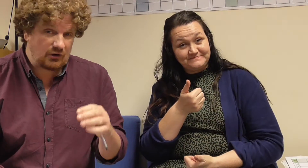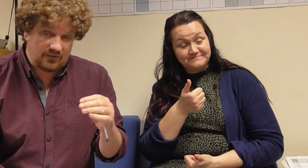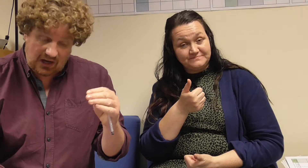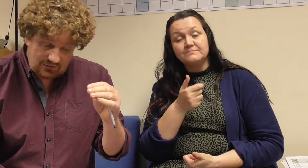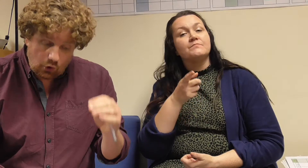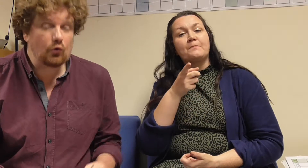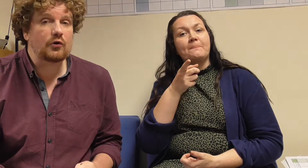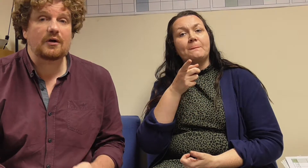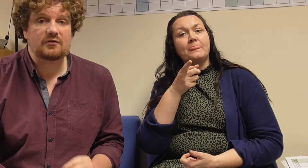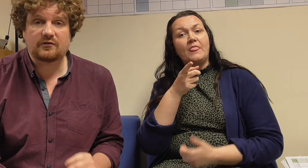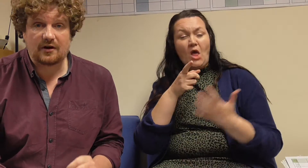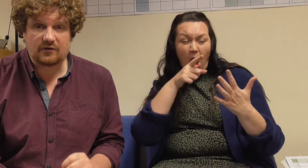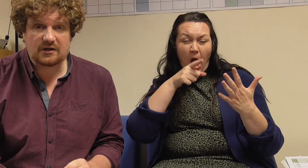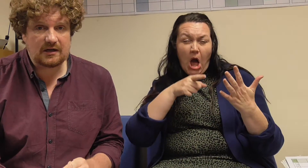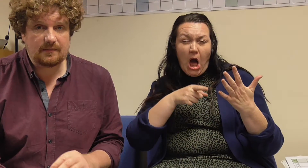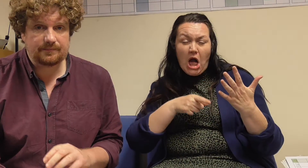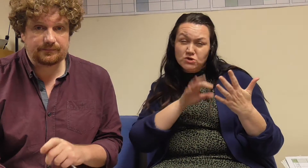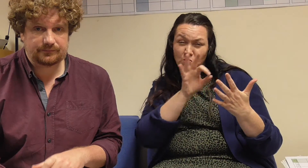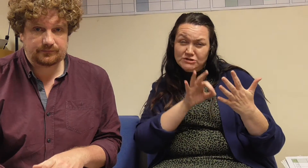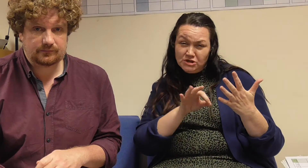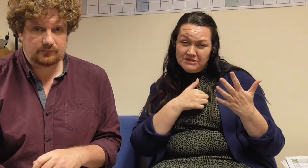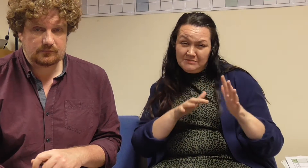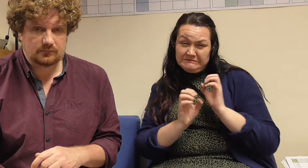You don't have to answer all the questions that I've written here.